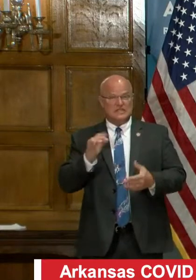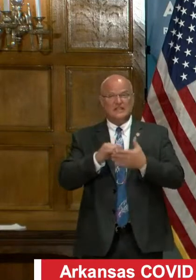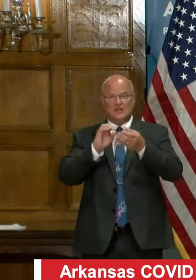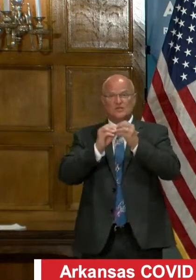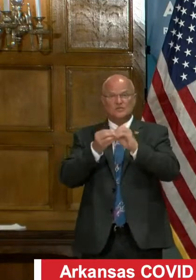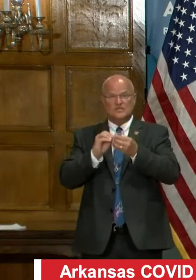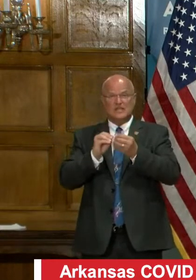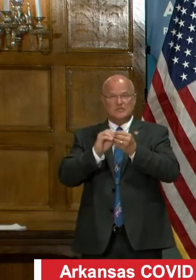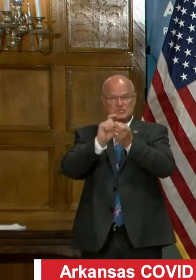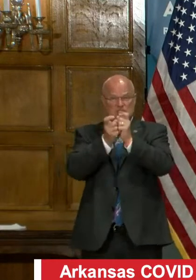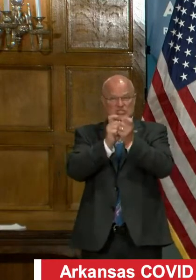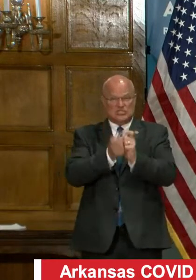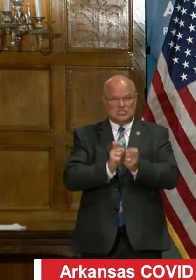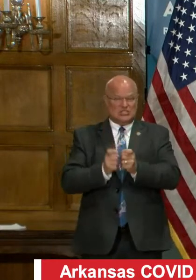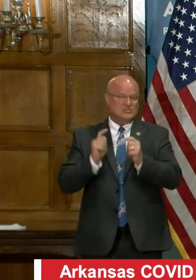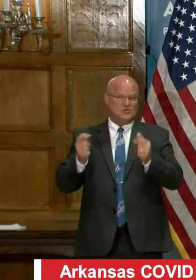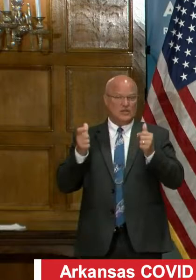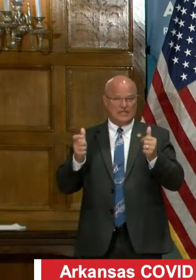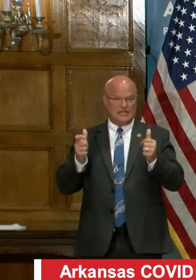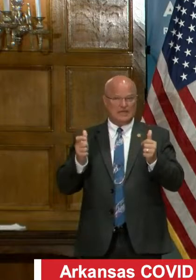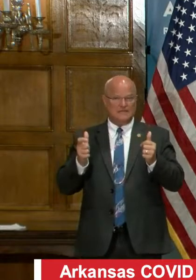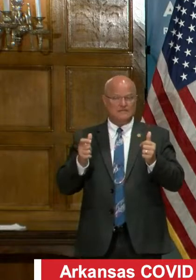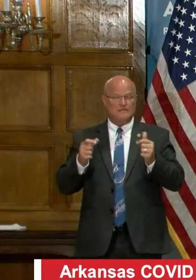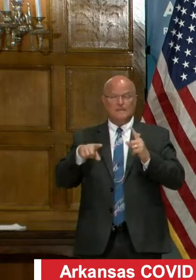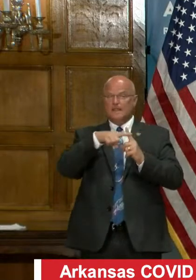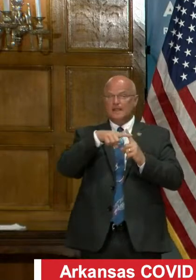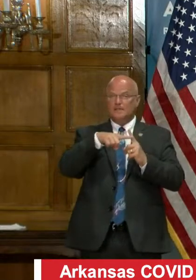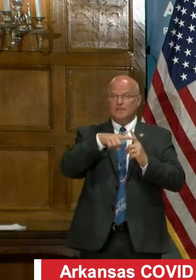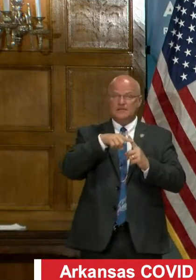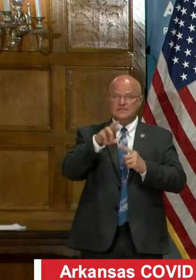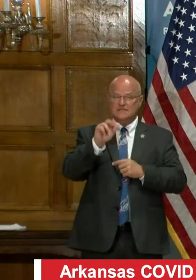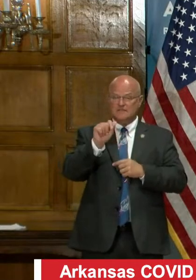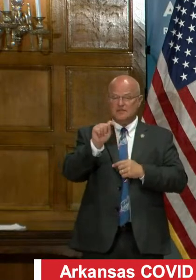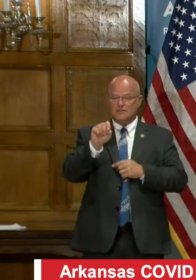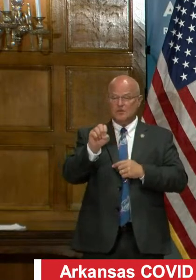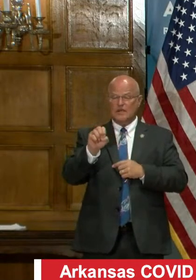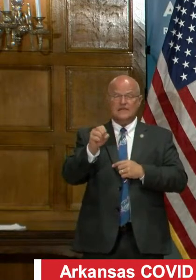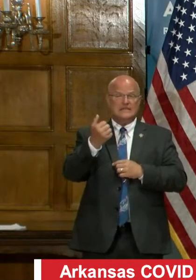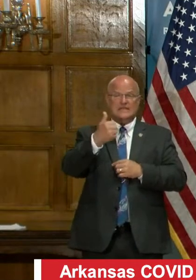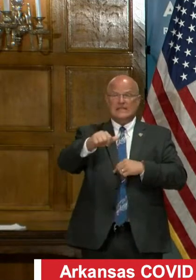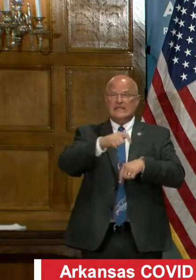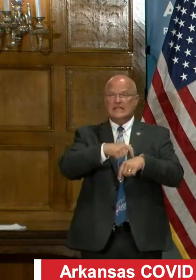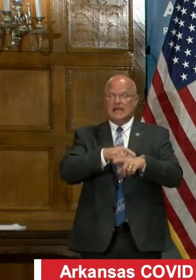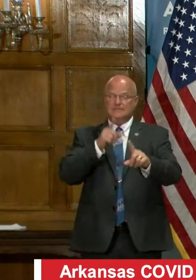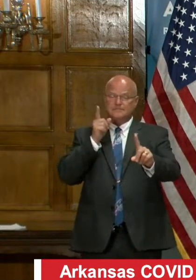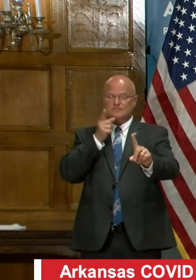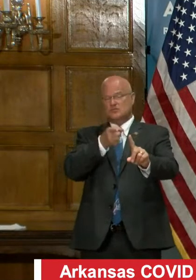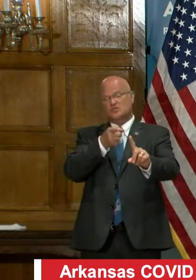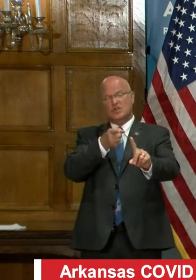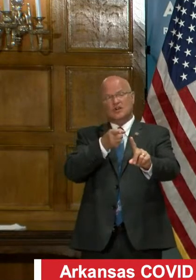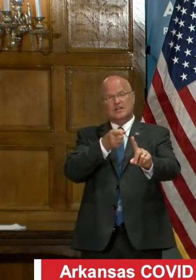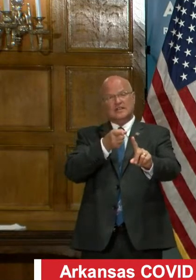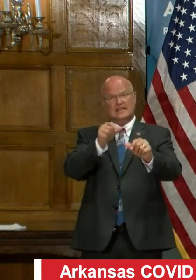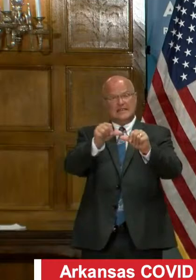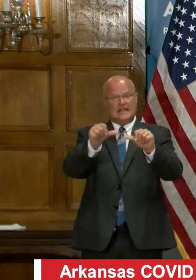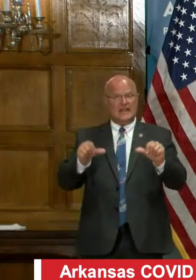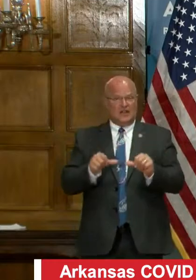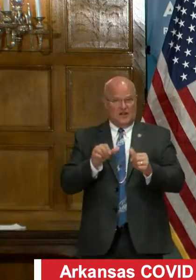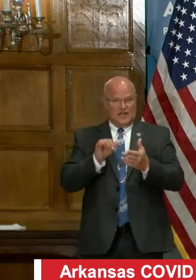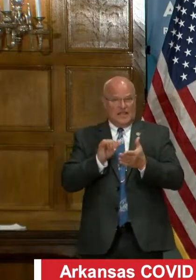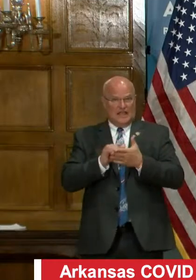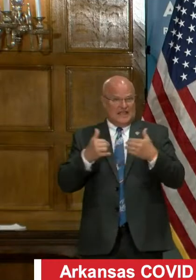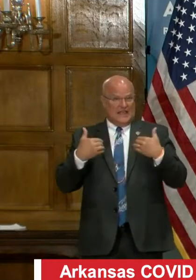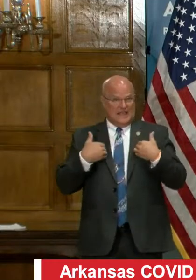those numbers change fairly quickly. The positivity rate, anytime we're targeting areas